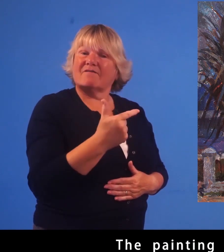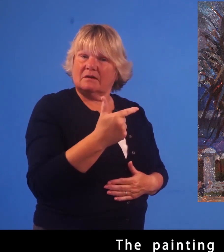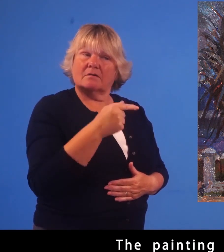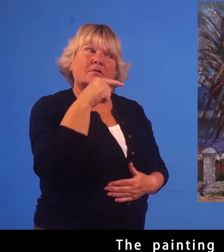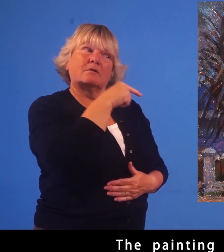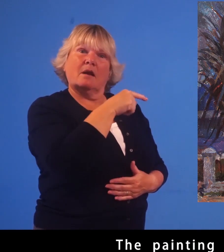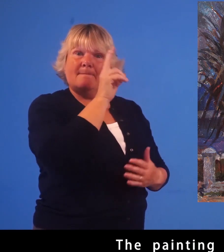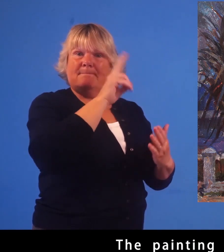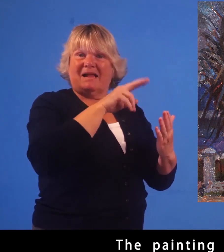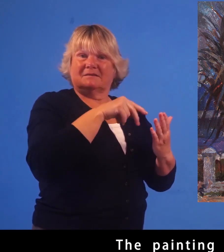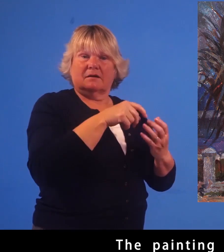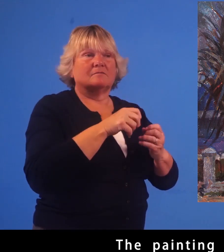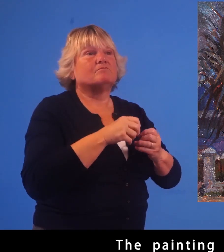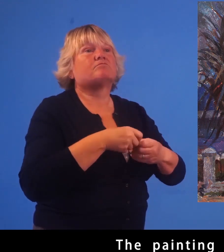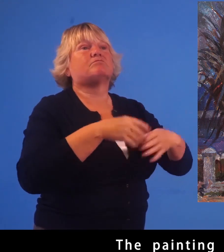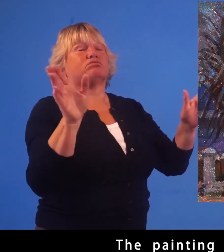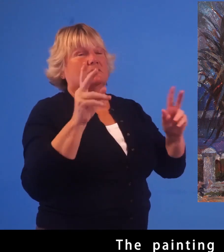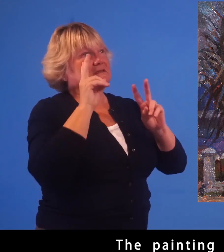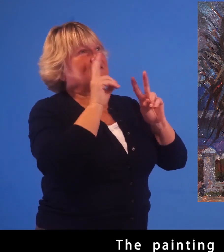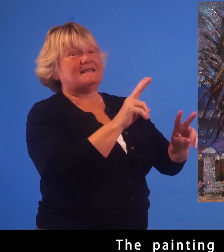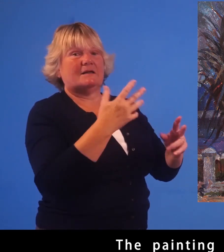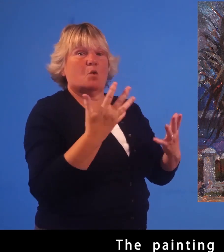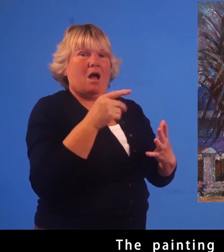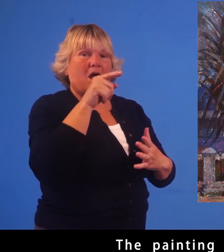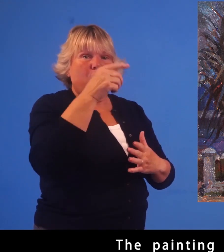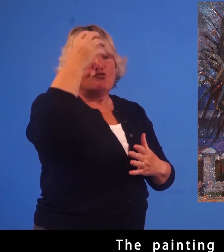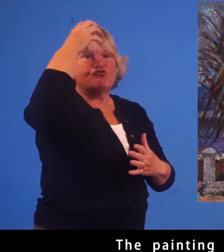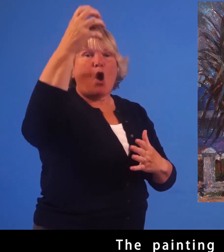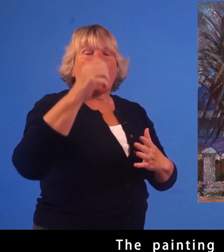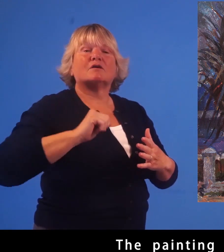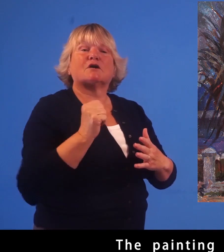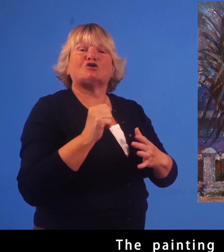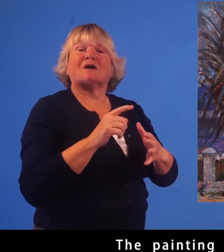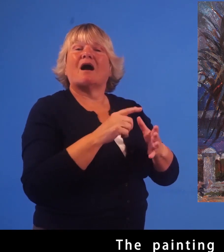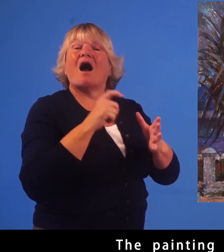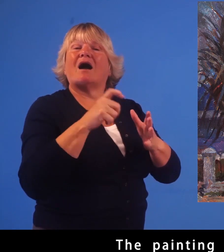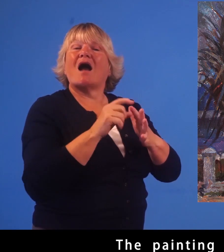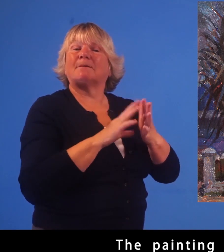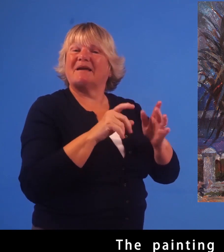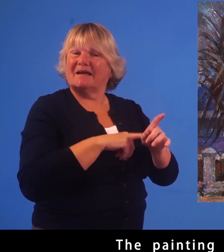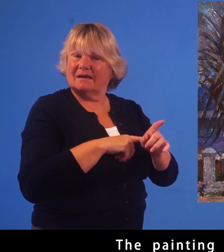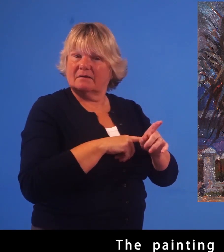The painting was unveiled at the Royal Scottish Academy in 1967.